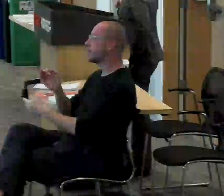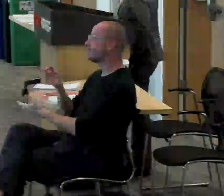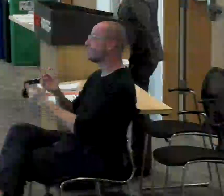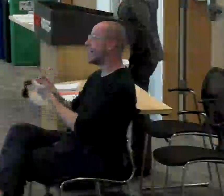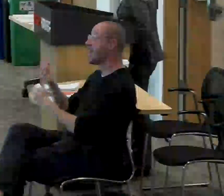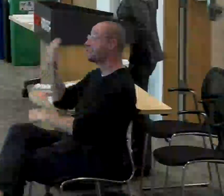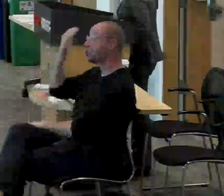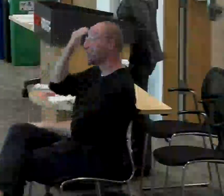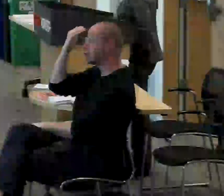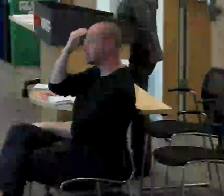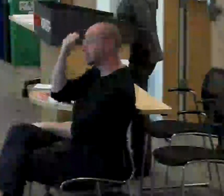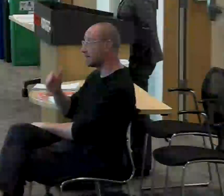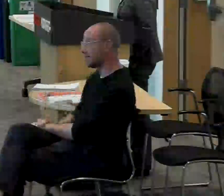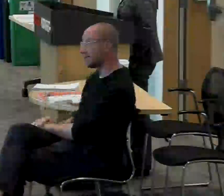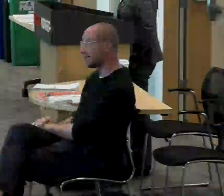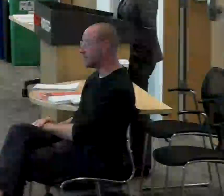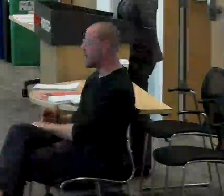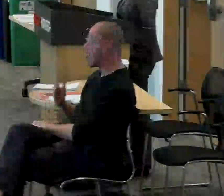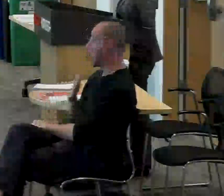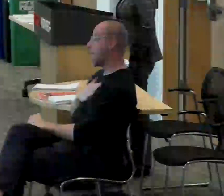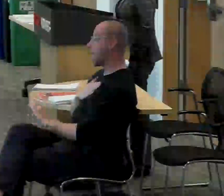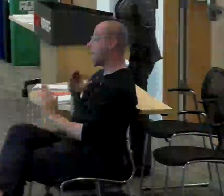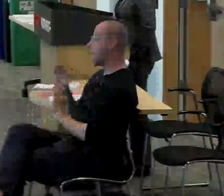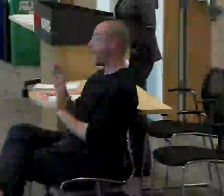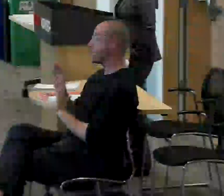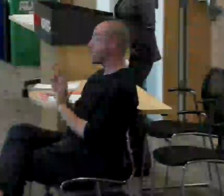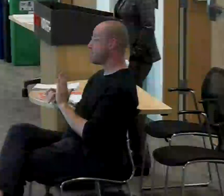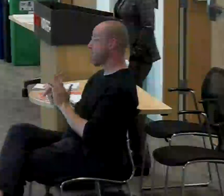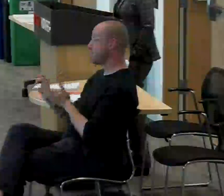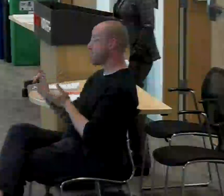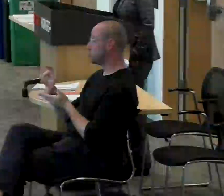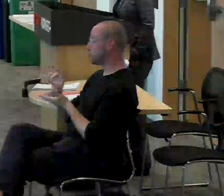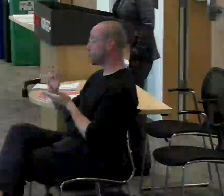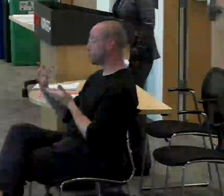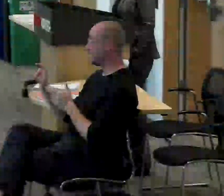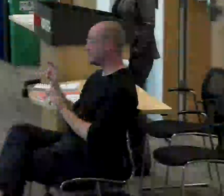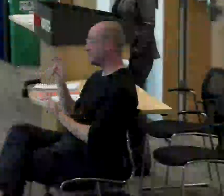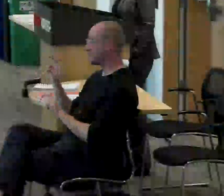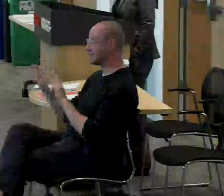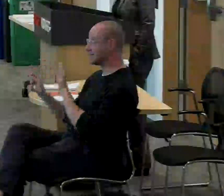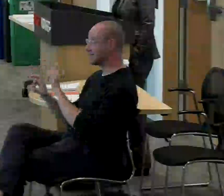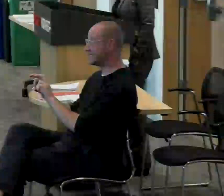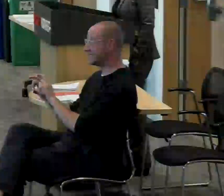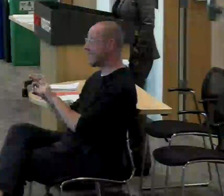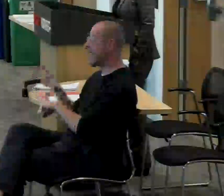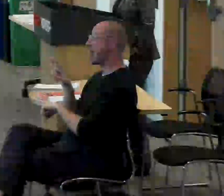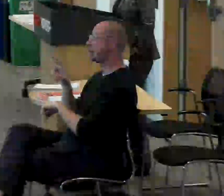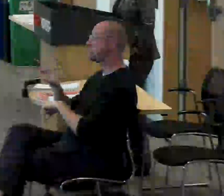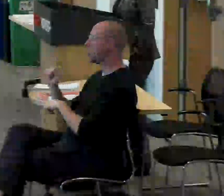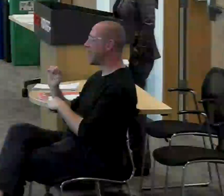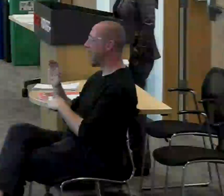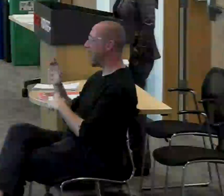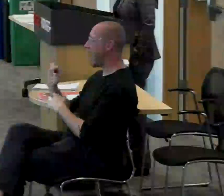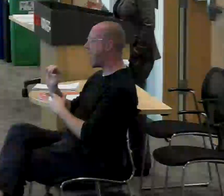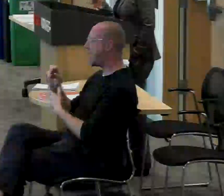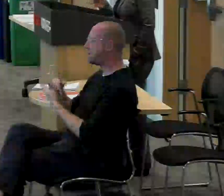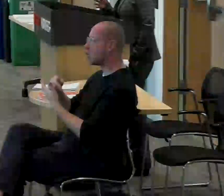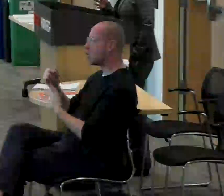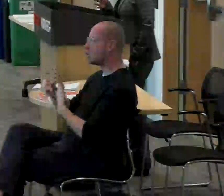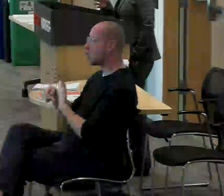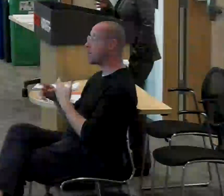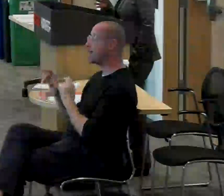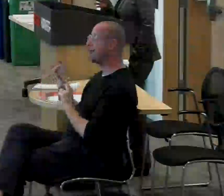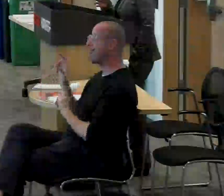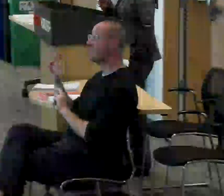Again, my background is in investments, and I was looking through some of the investment option pages in some of these ABLE programs, and you have